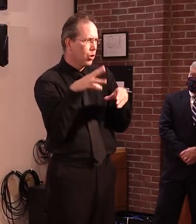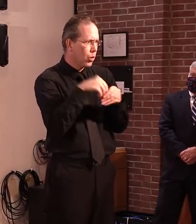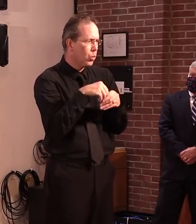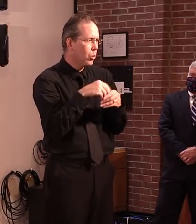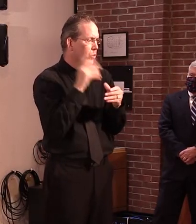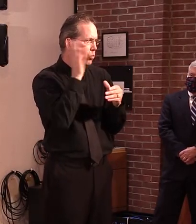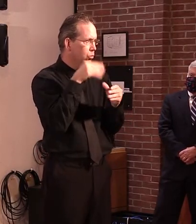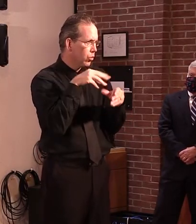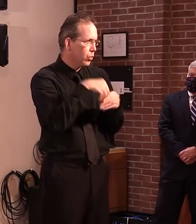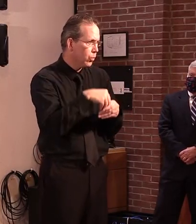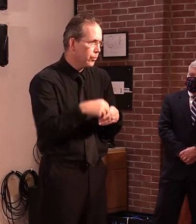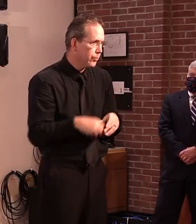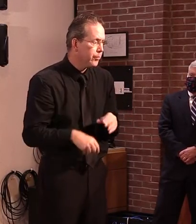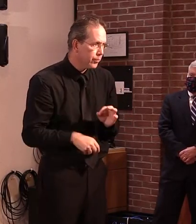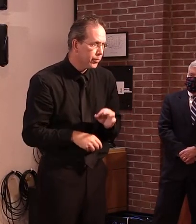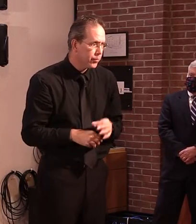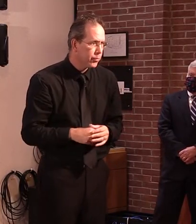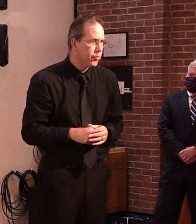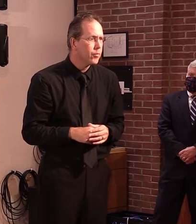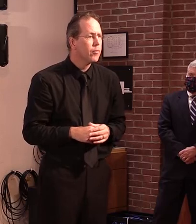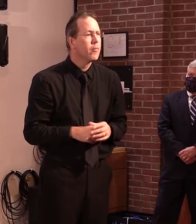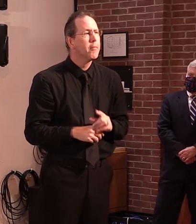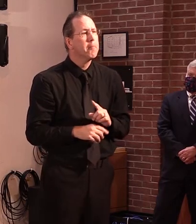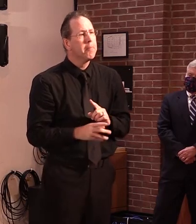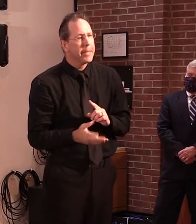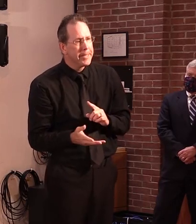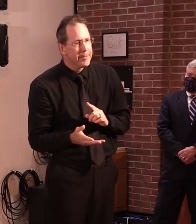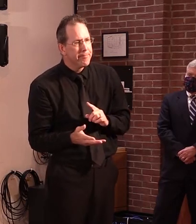But from our standpoint, I don't know where